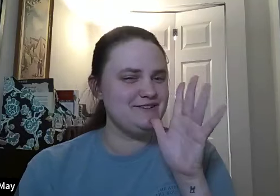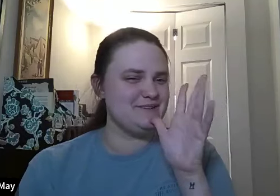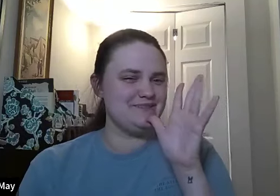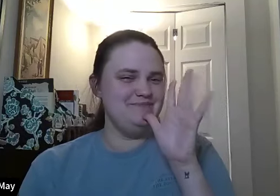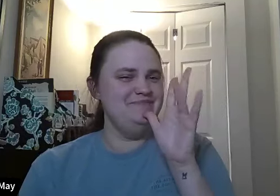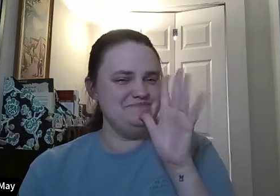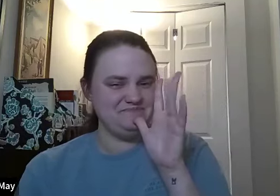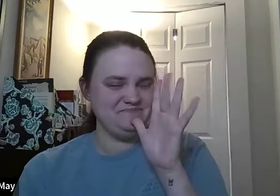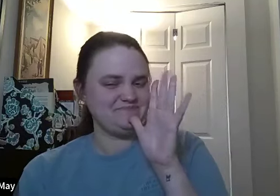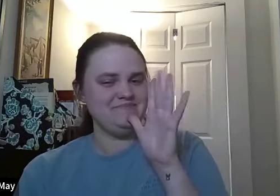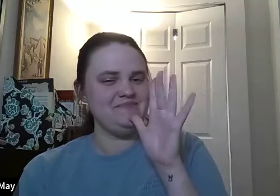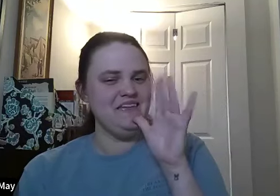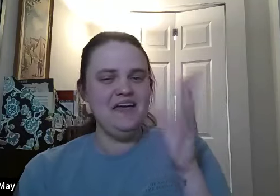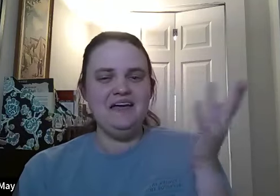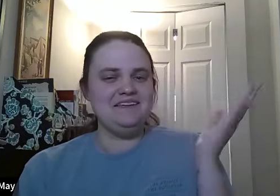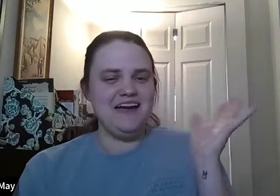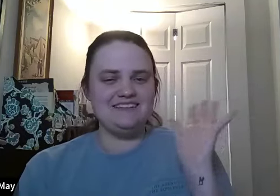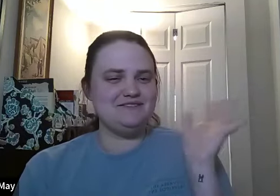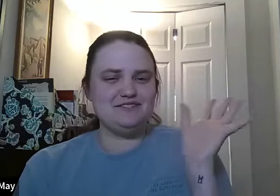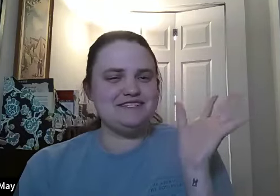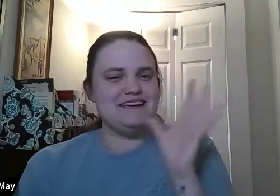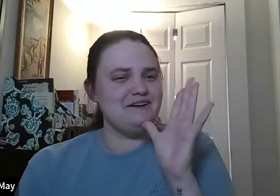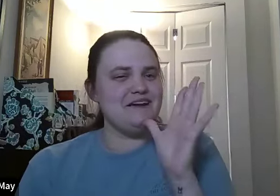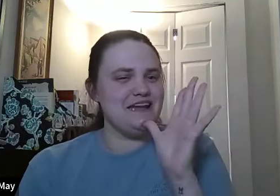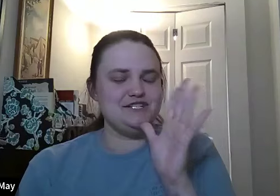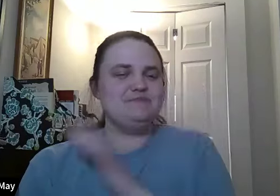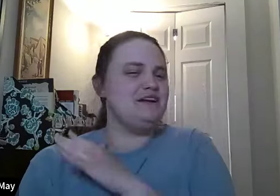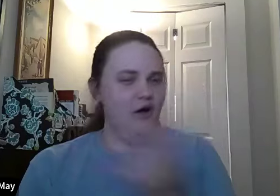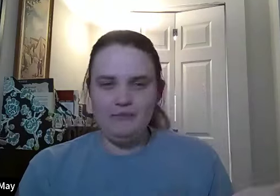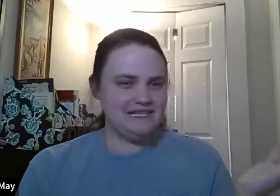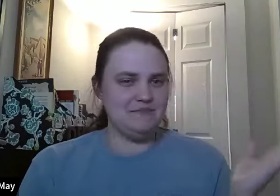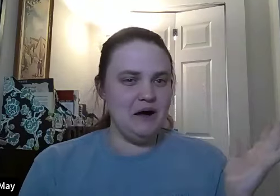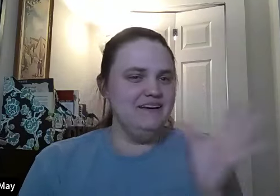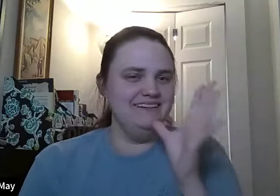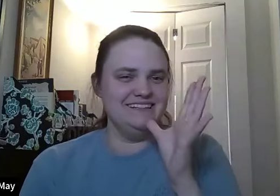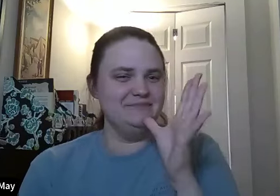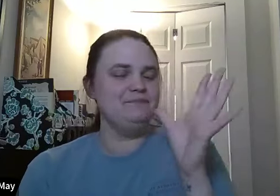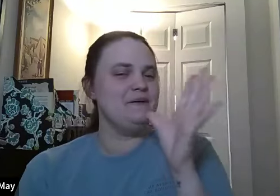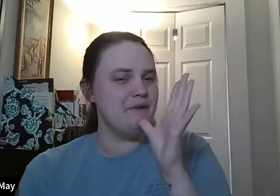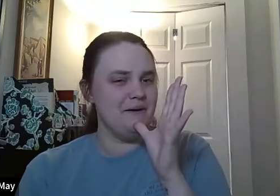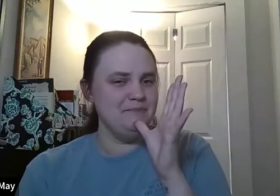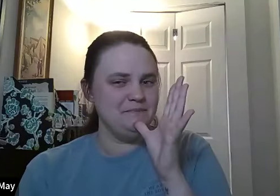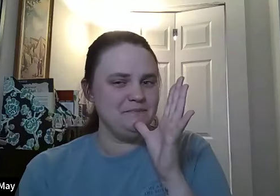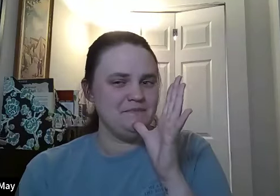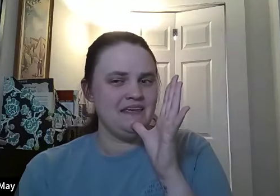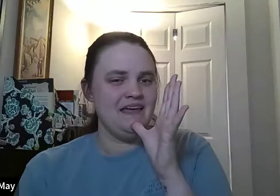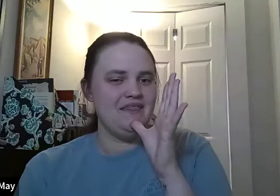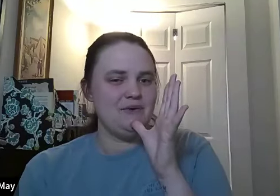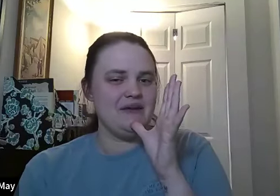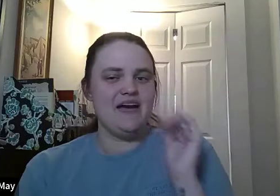with it. Yeah, there's just slight variations, but it all means mom. Mom. Then we